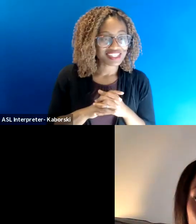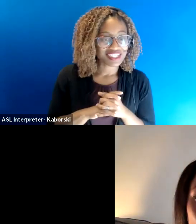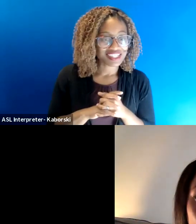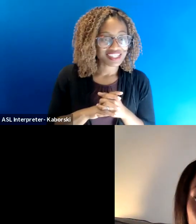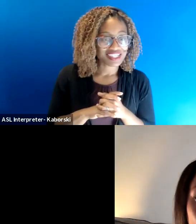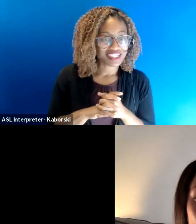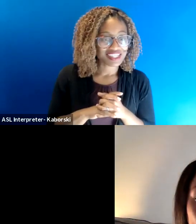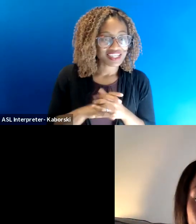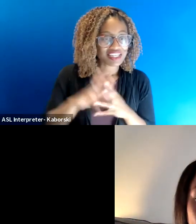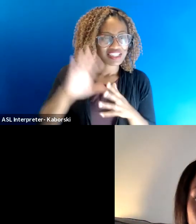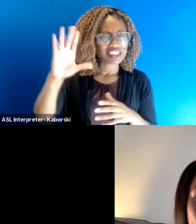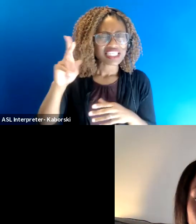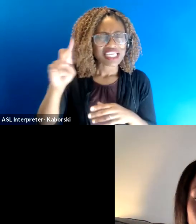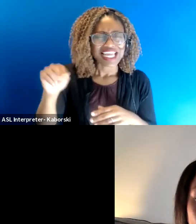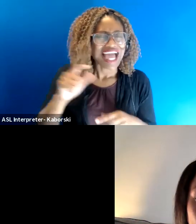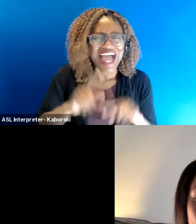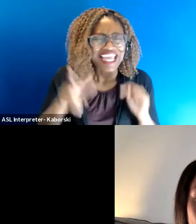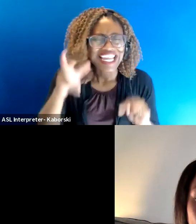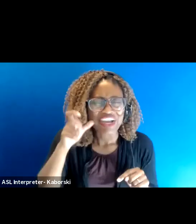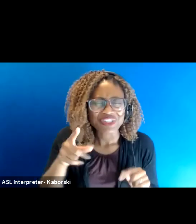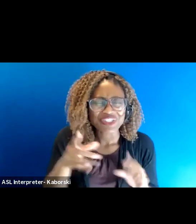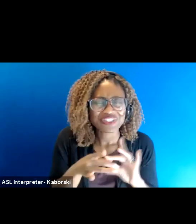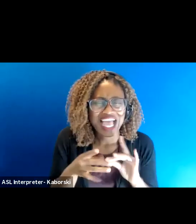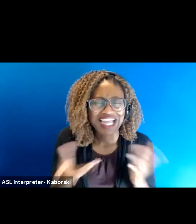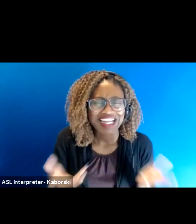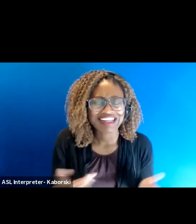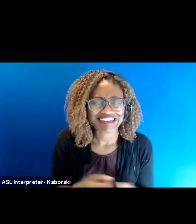This is Ken. I didn't quite hear that.